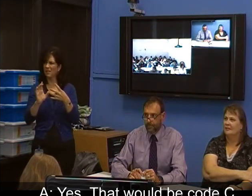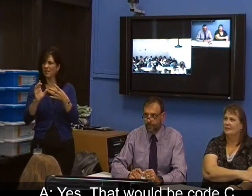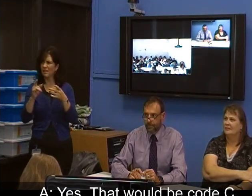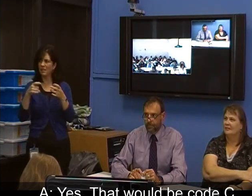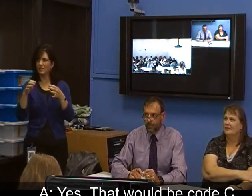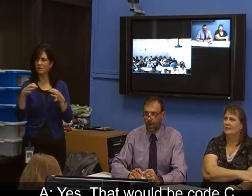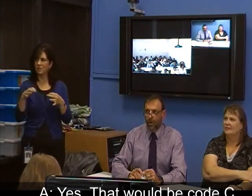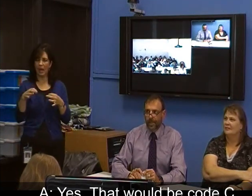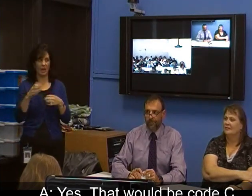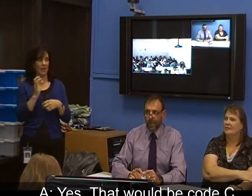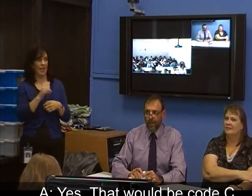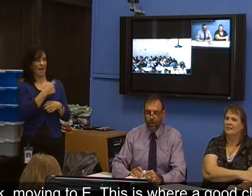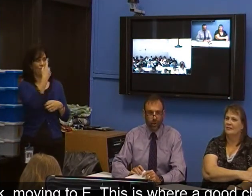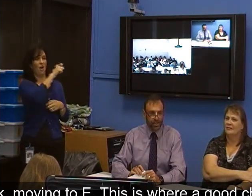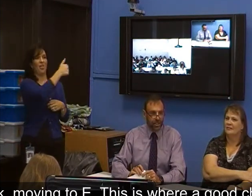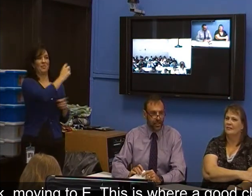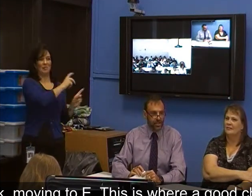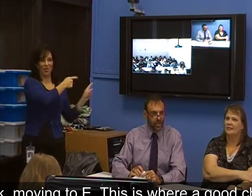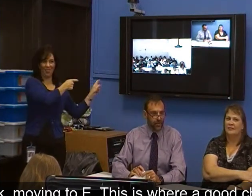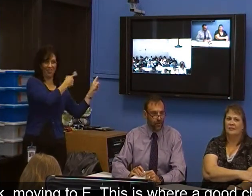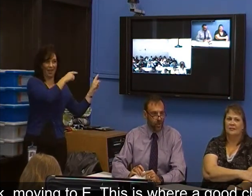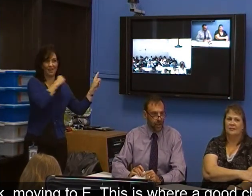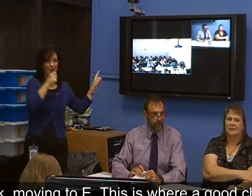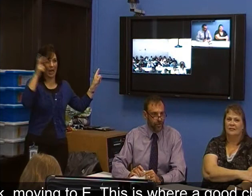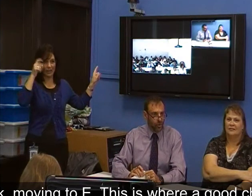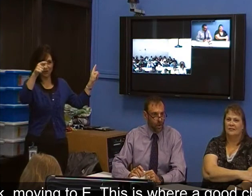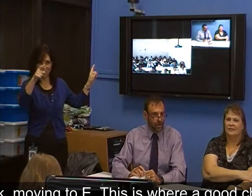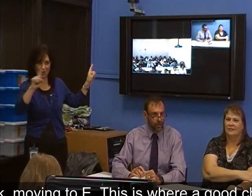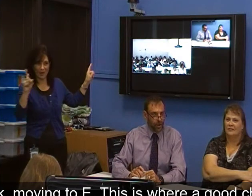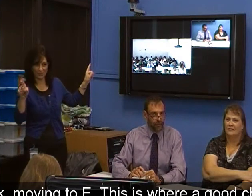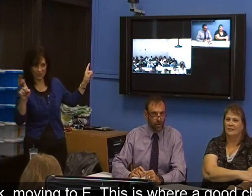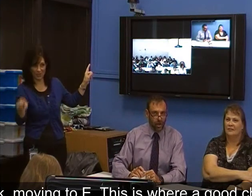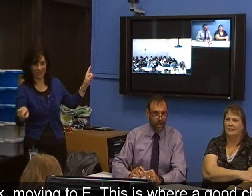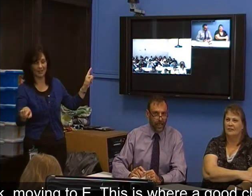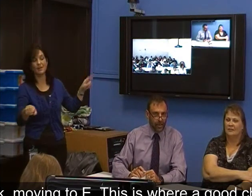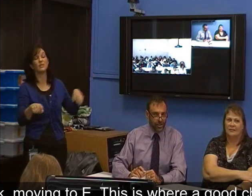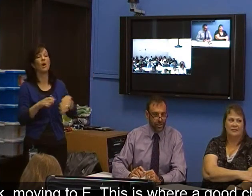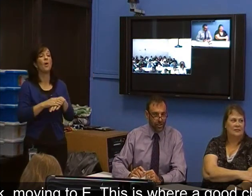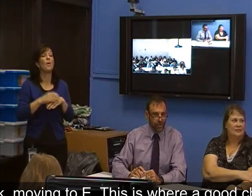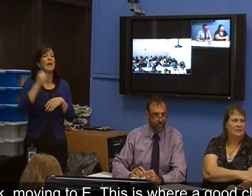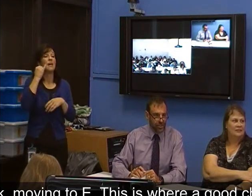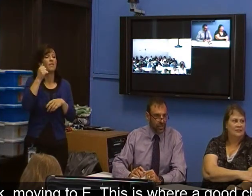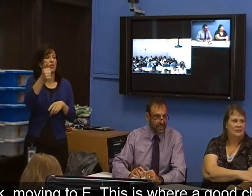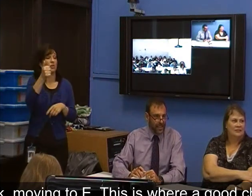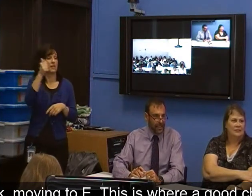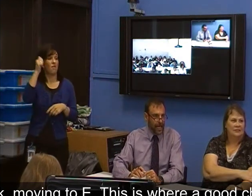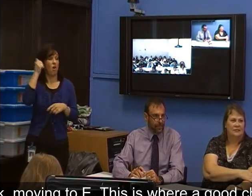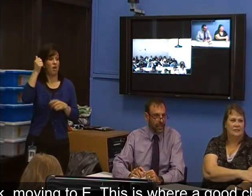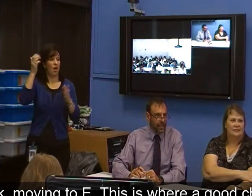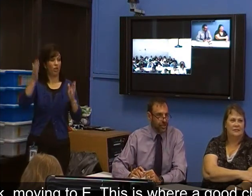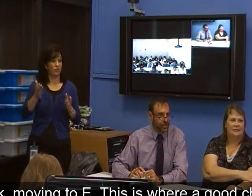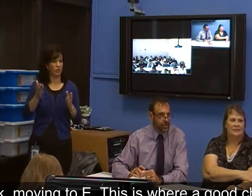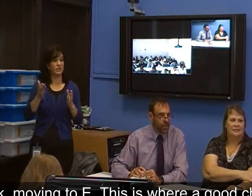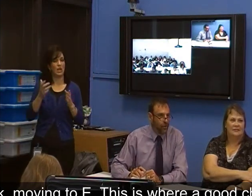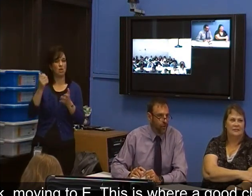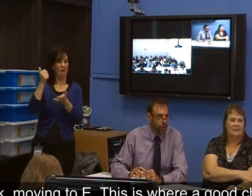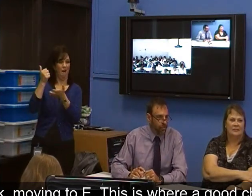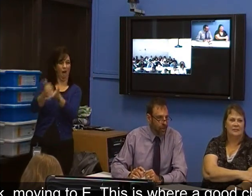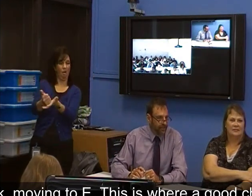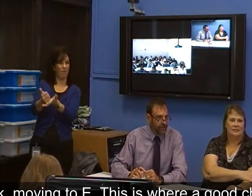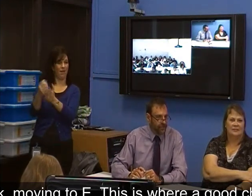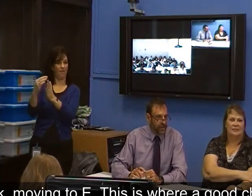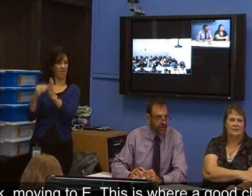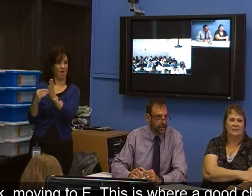You have to repeat that. Okay. The question is, if you're an audiologist and you're facilitating applications